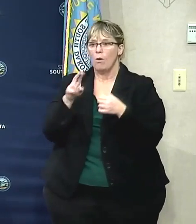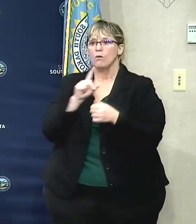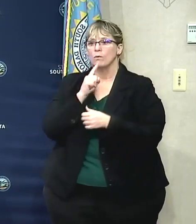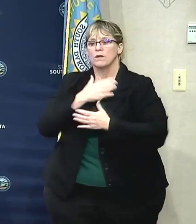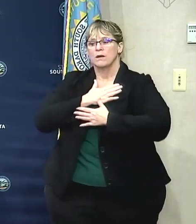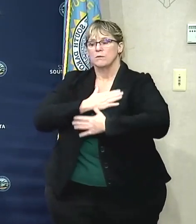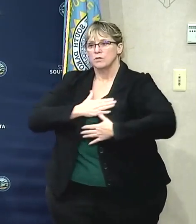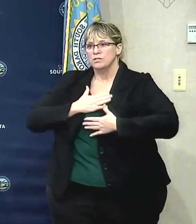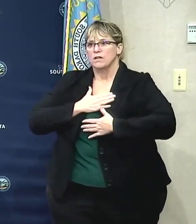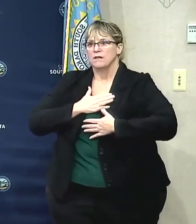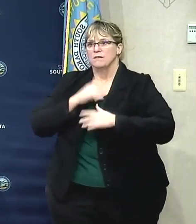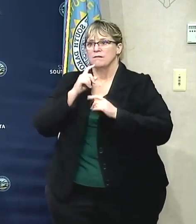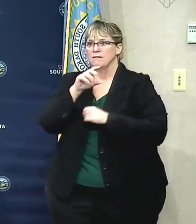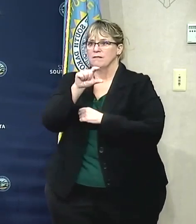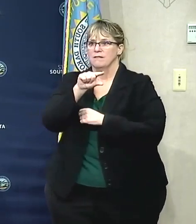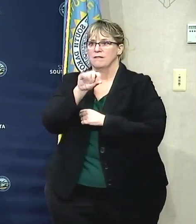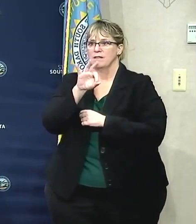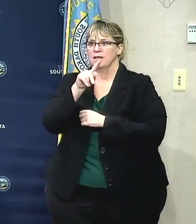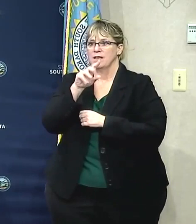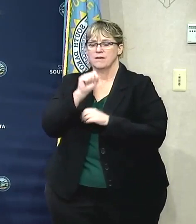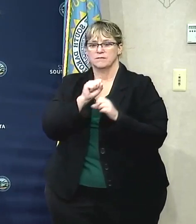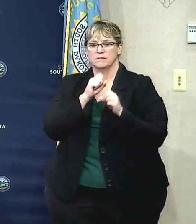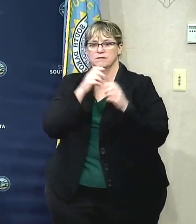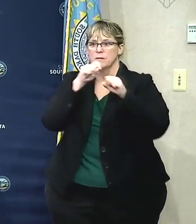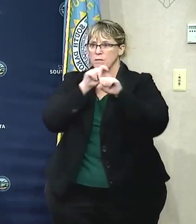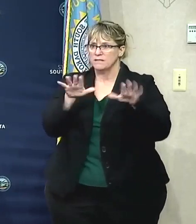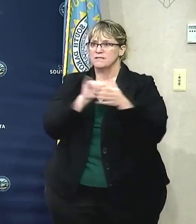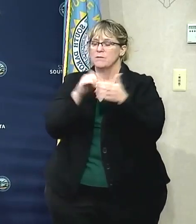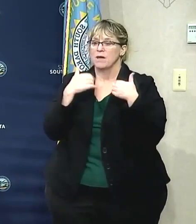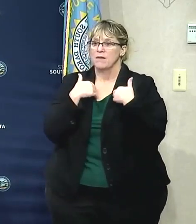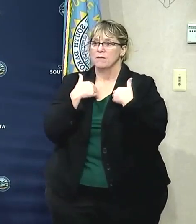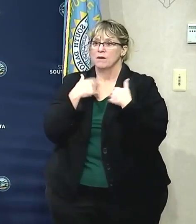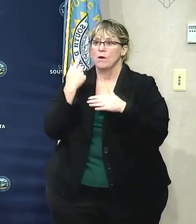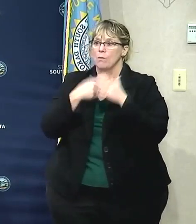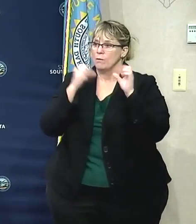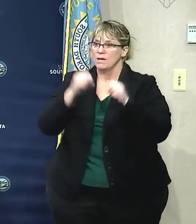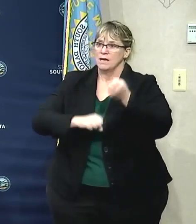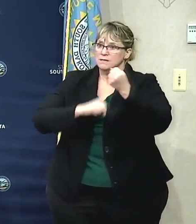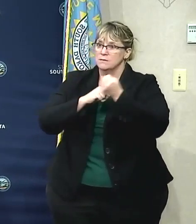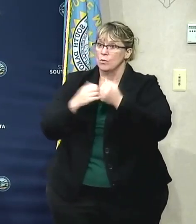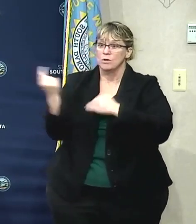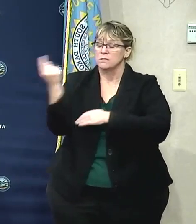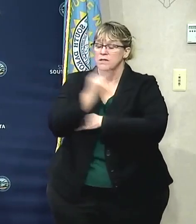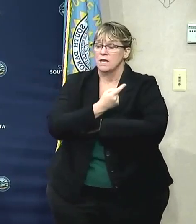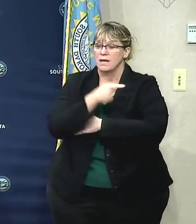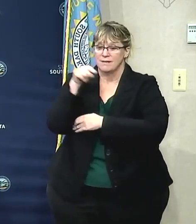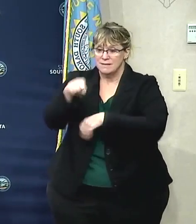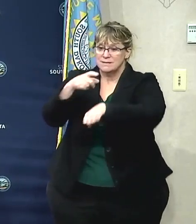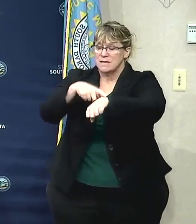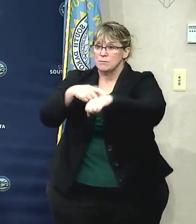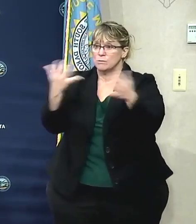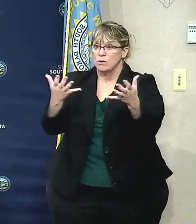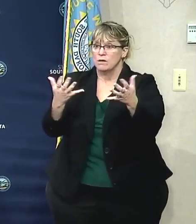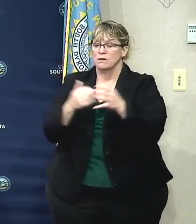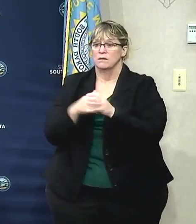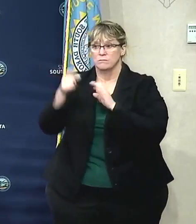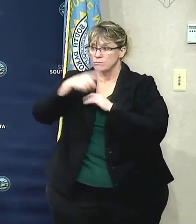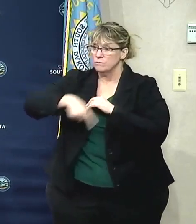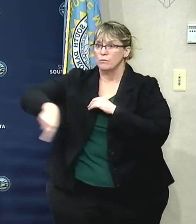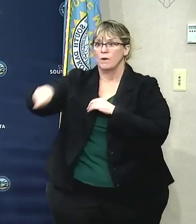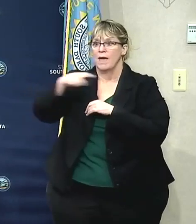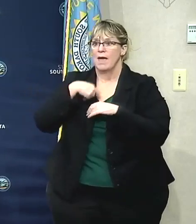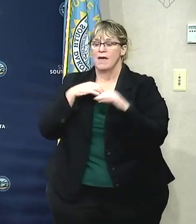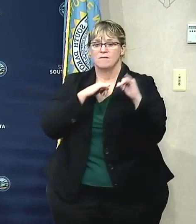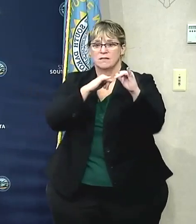the many blessings that we do have. If there's anything that we can all rally around today at this moment, is that we all have a